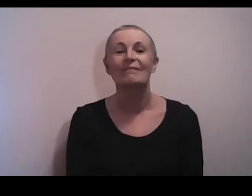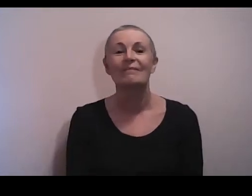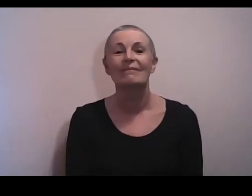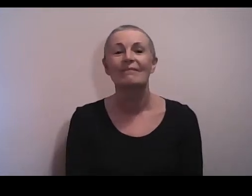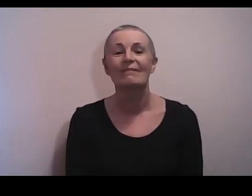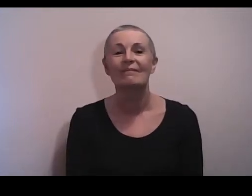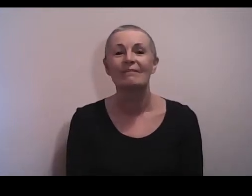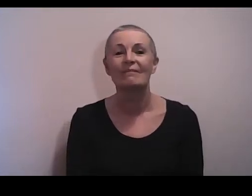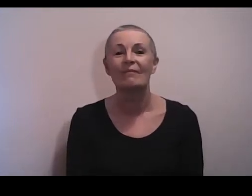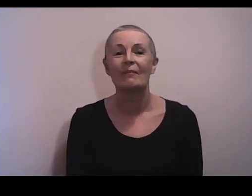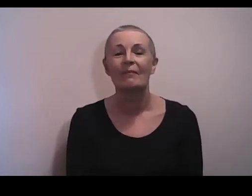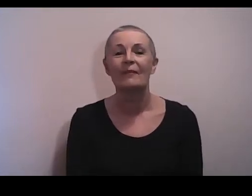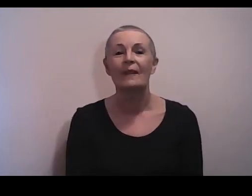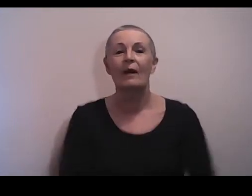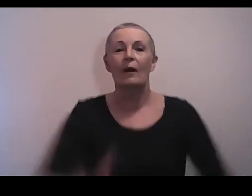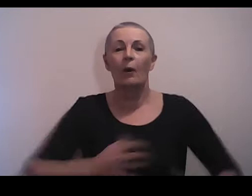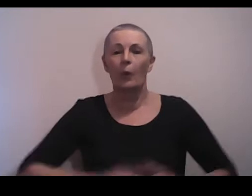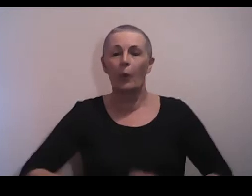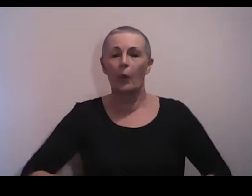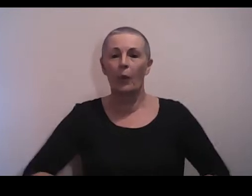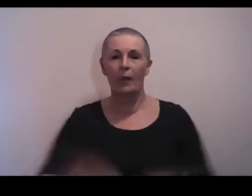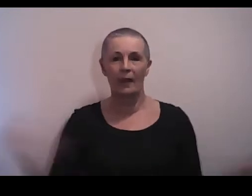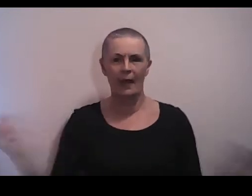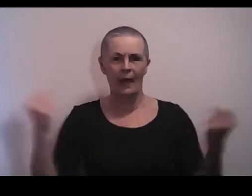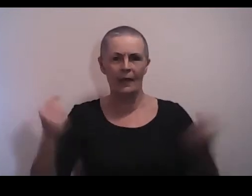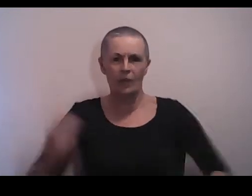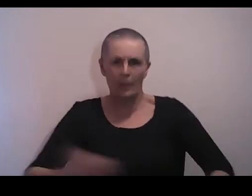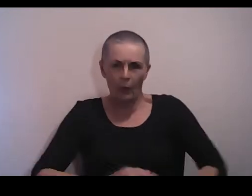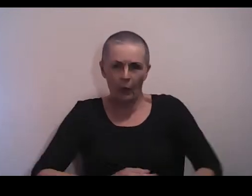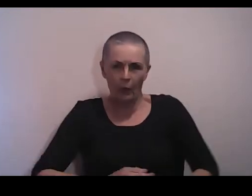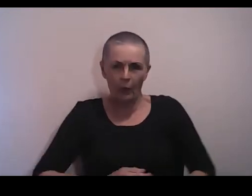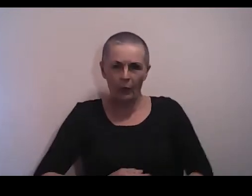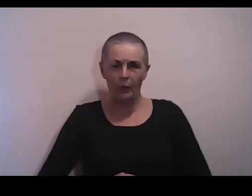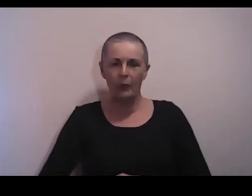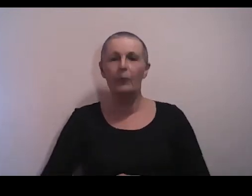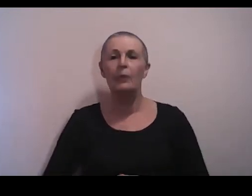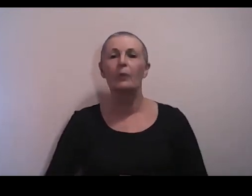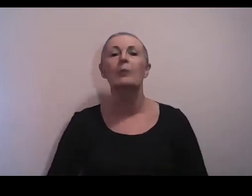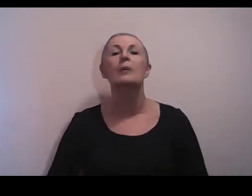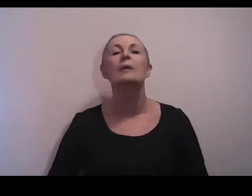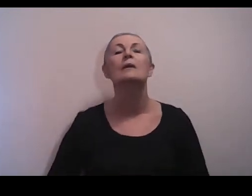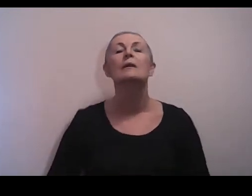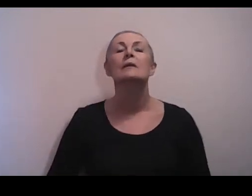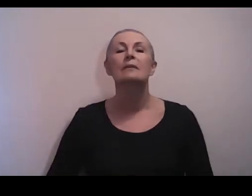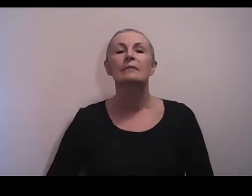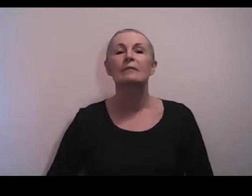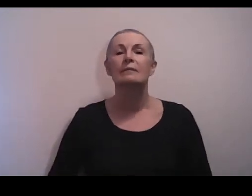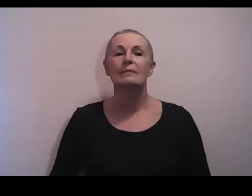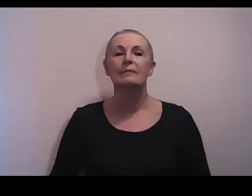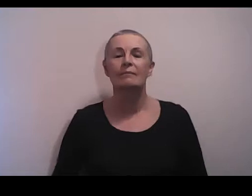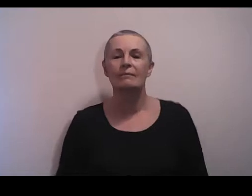And just allow the energy to collect in your cauldron. This is what connects you to Mother